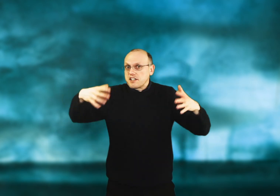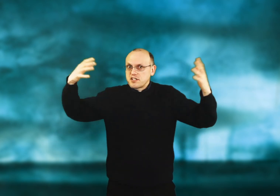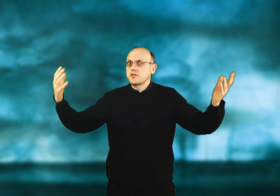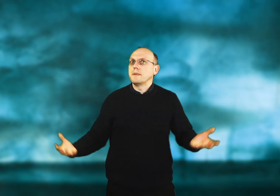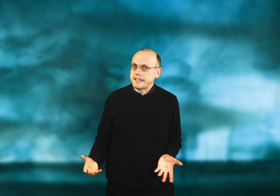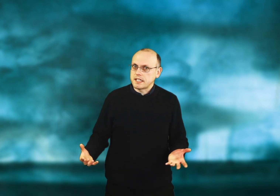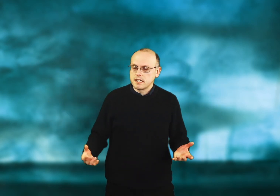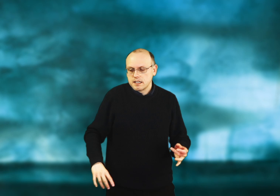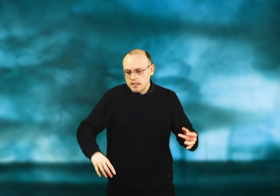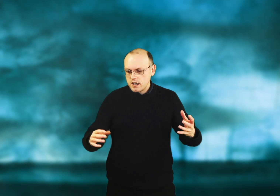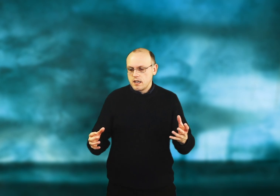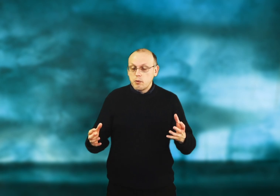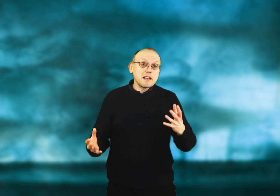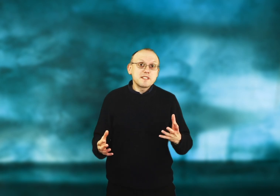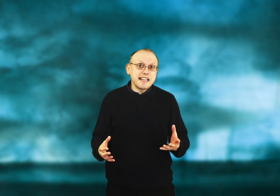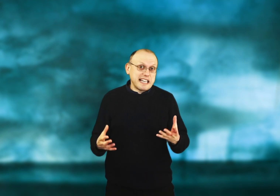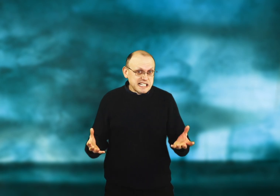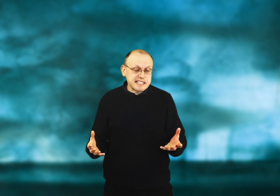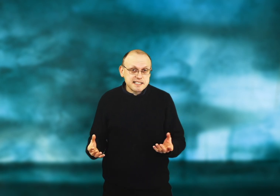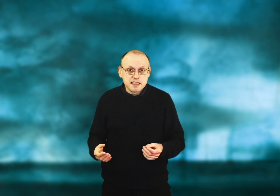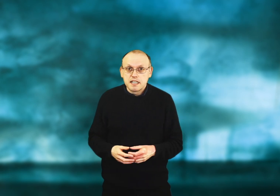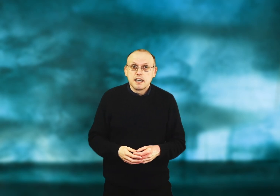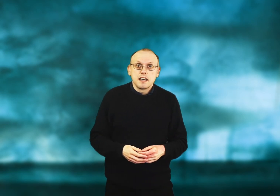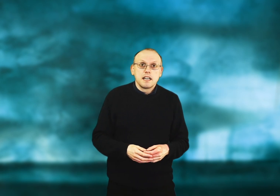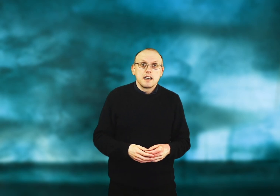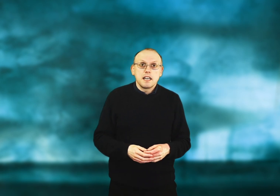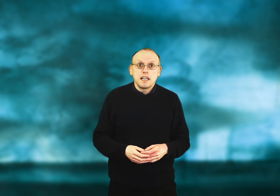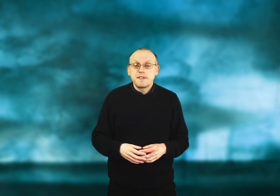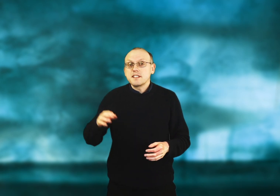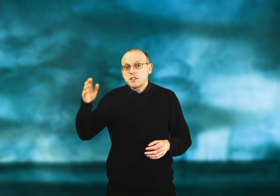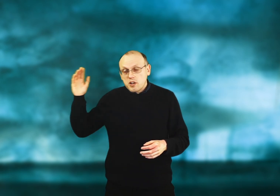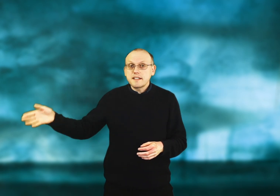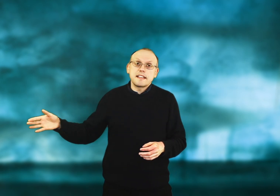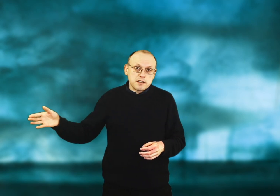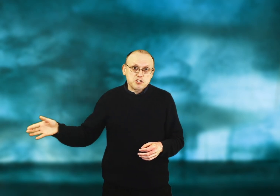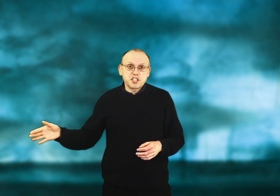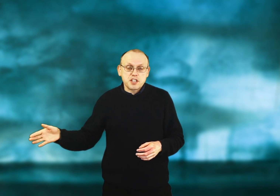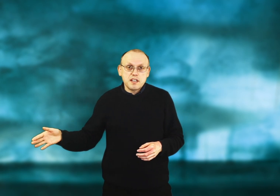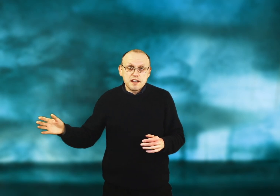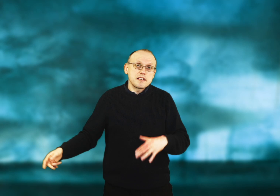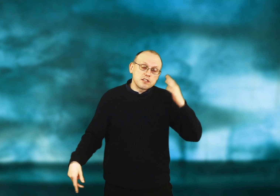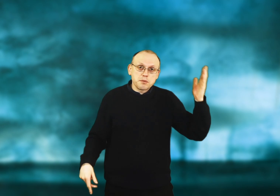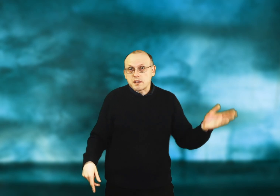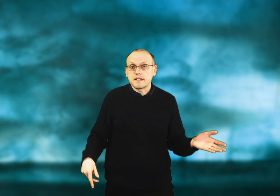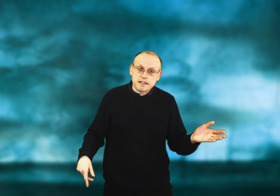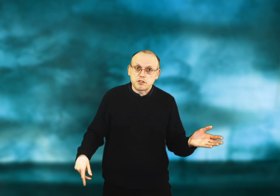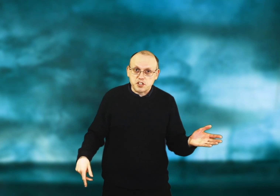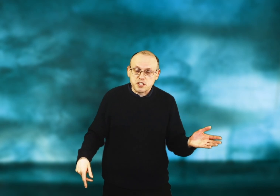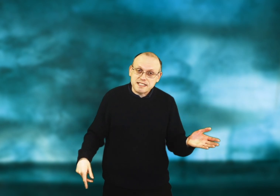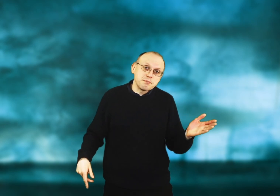too many. What I would say is, if it's not a coordinating conjunction, then it is a subordinating conjunction. As simple as